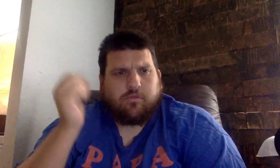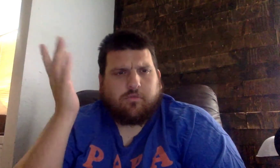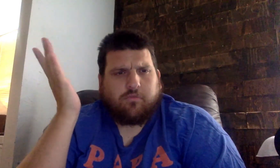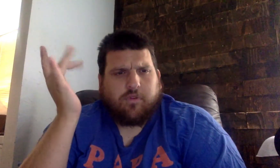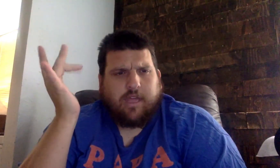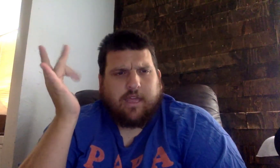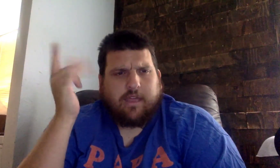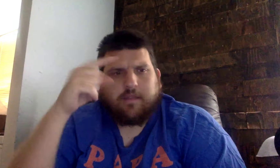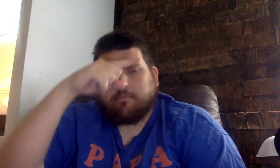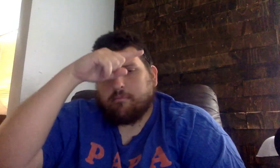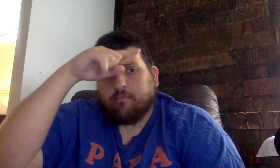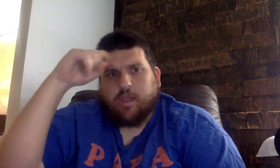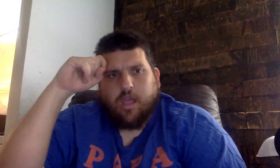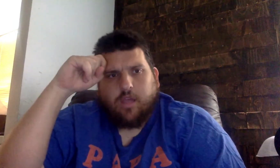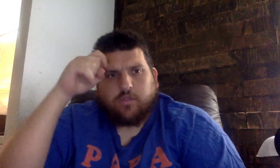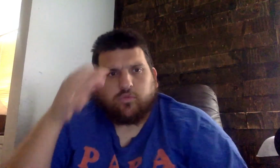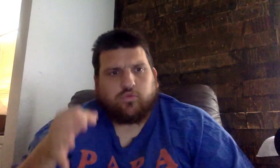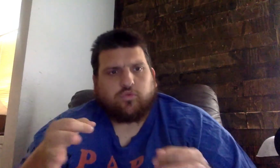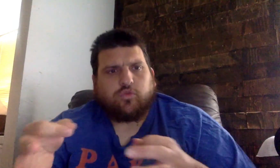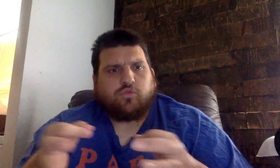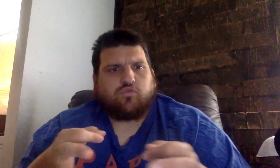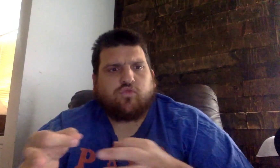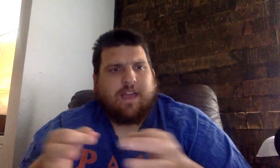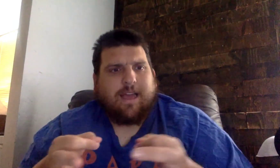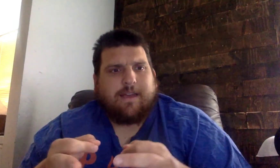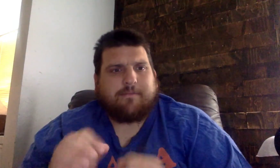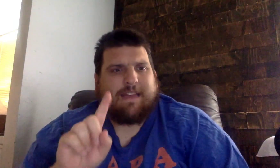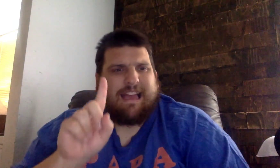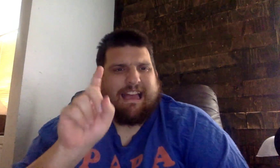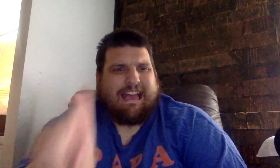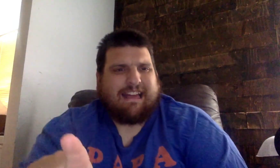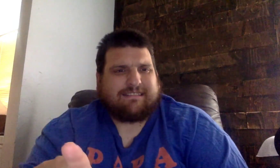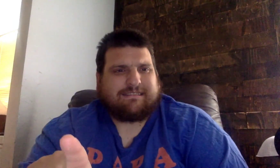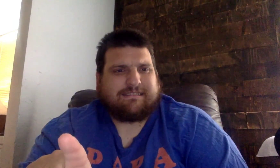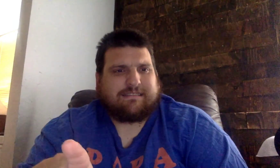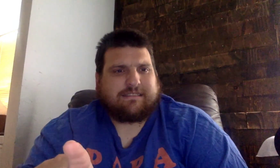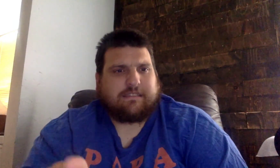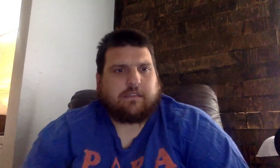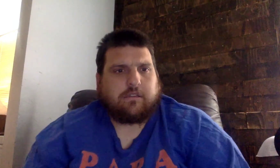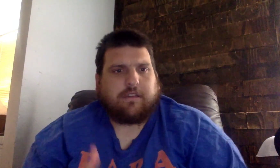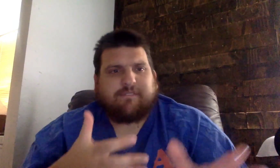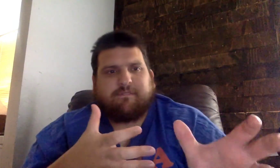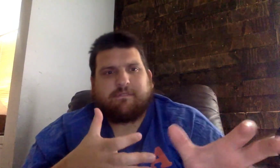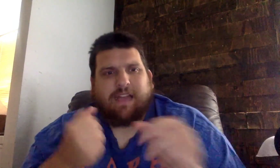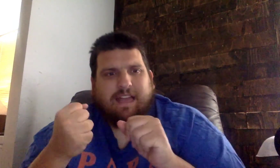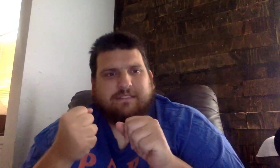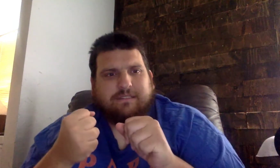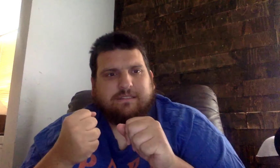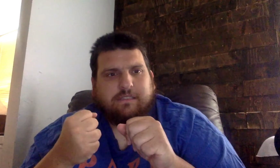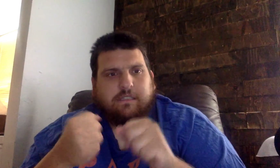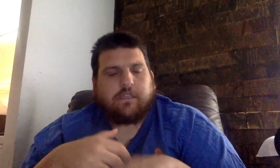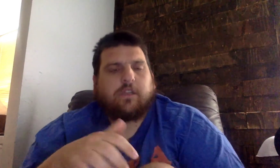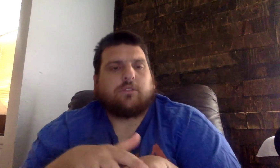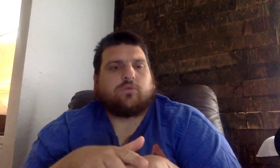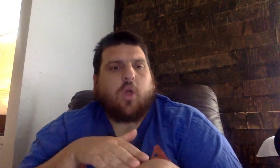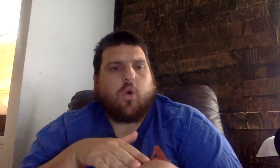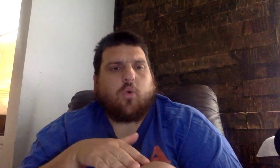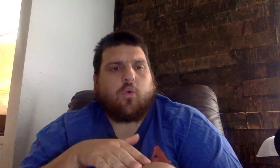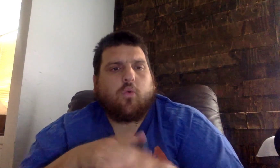girl. Why? Because. Describe, ask, fast,